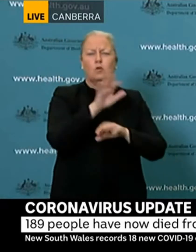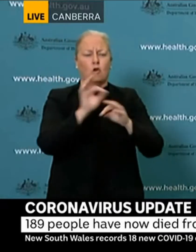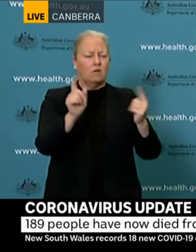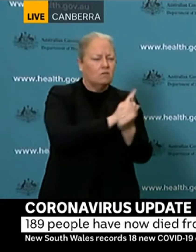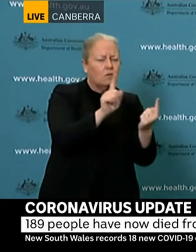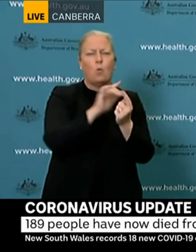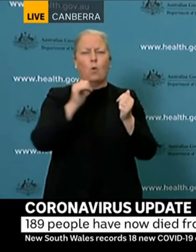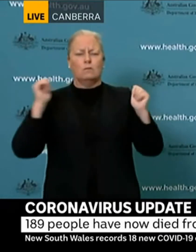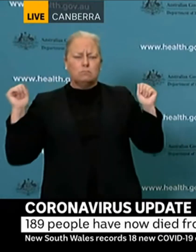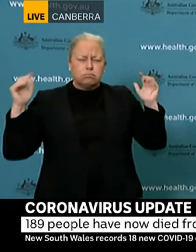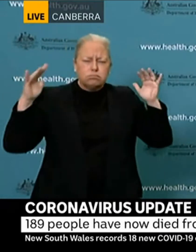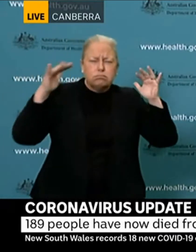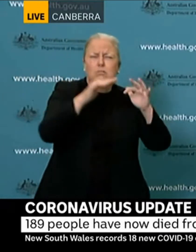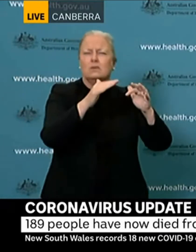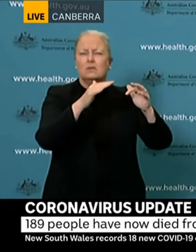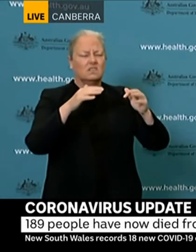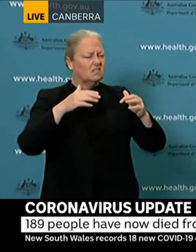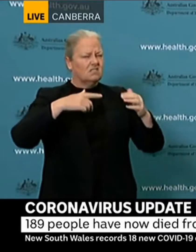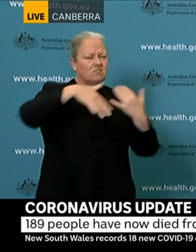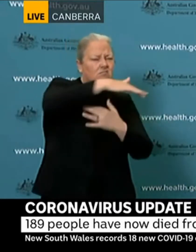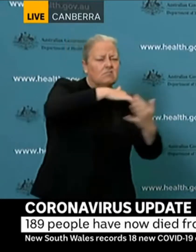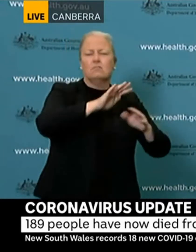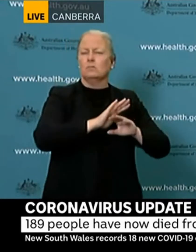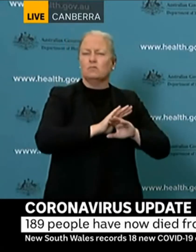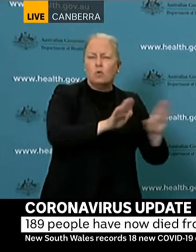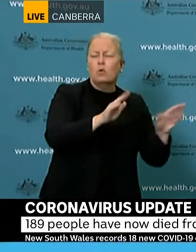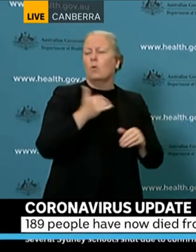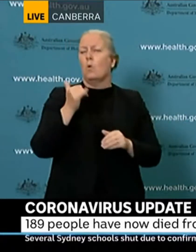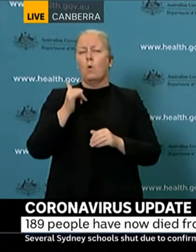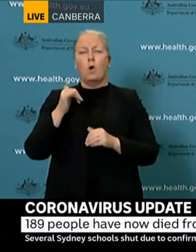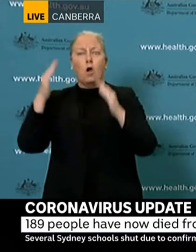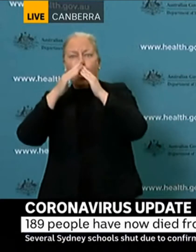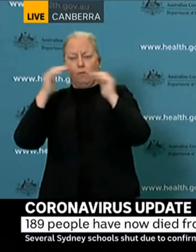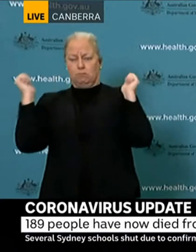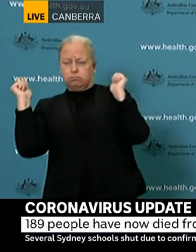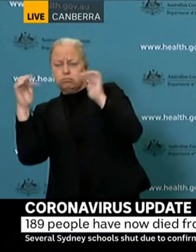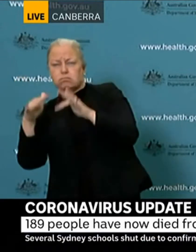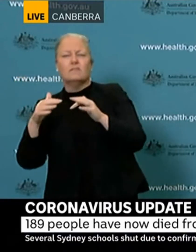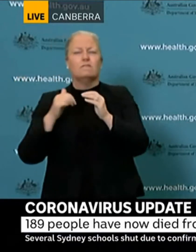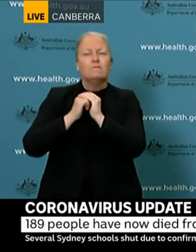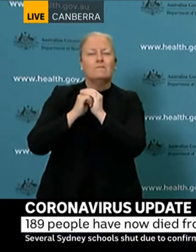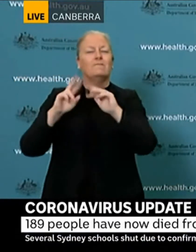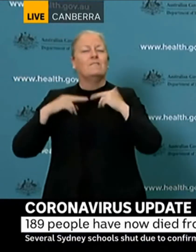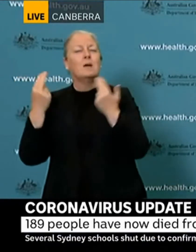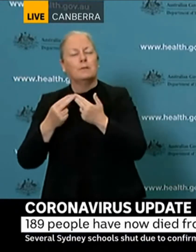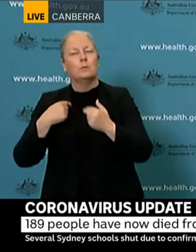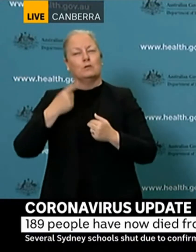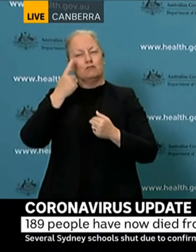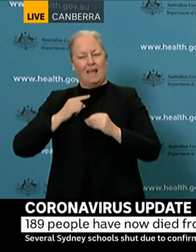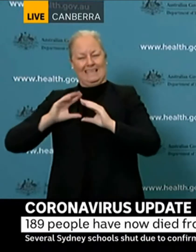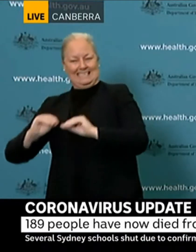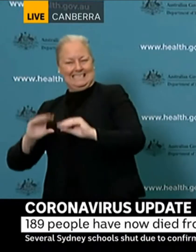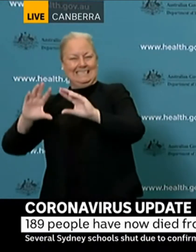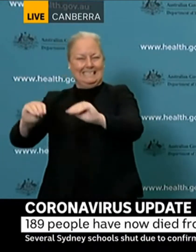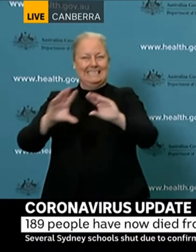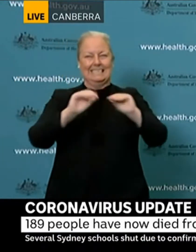through mass gatherings or gatherings at homes, all of the things that we've put in around